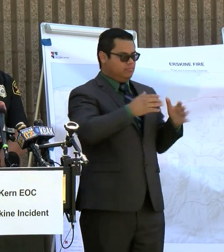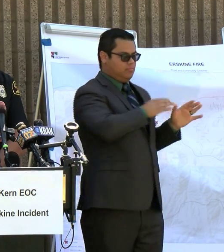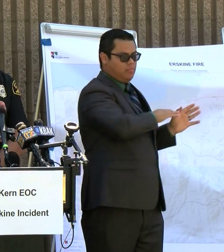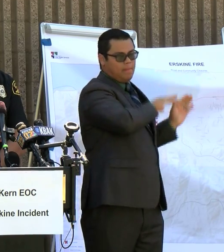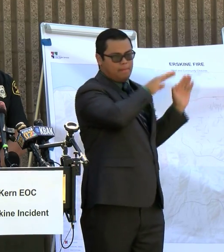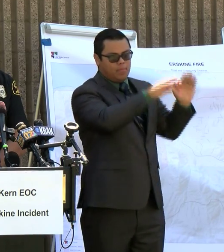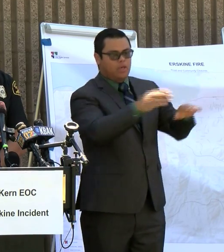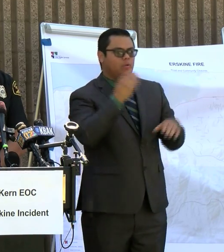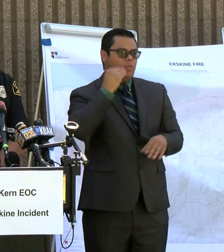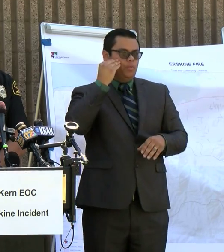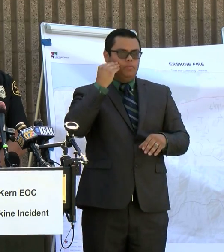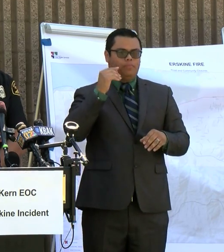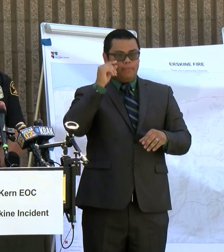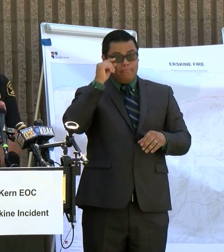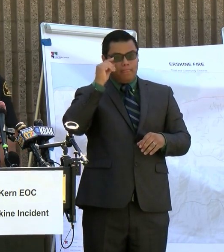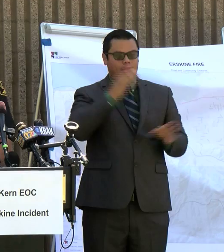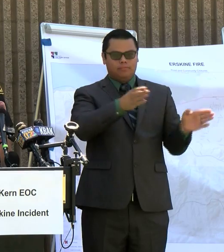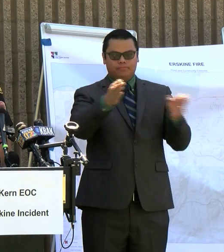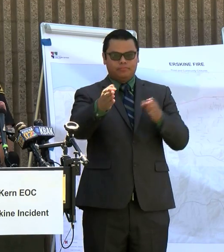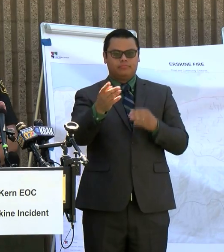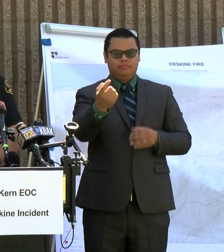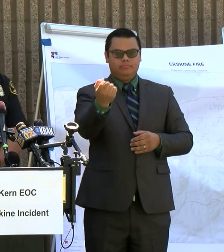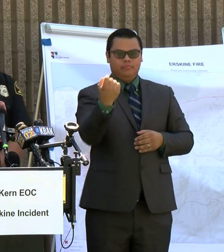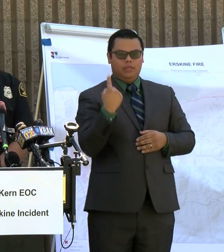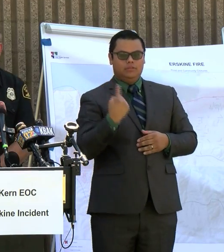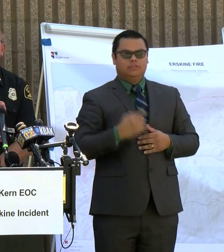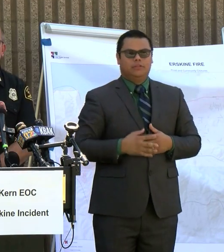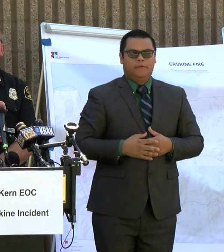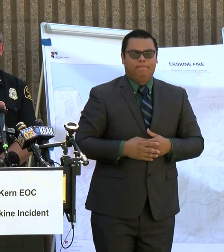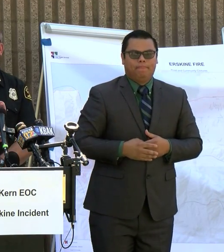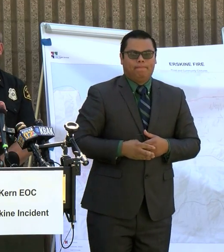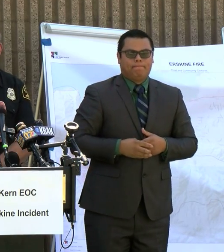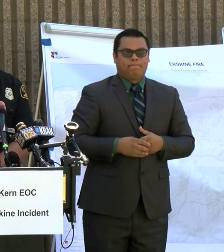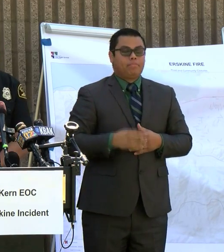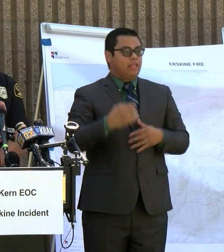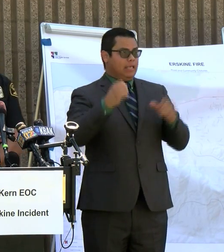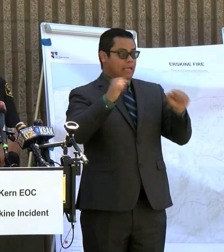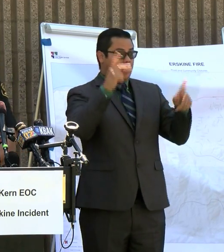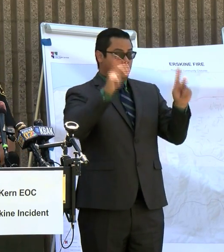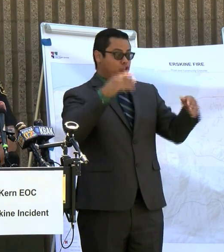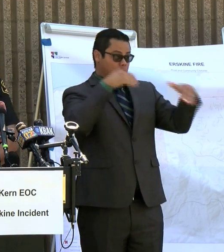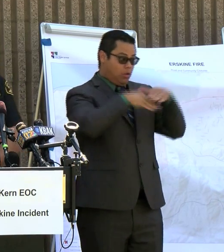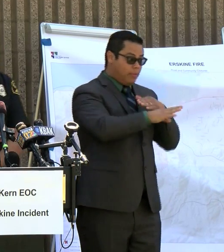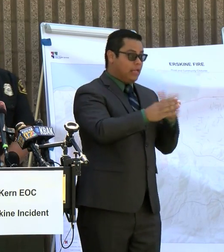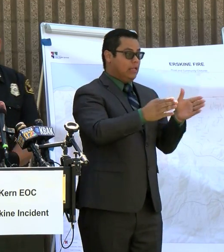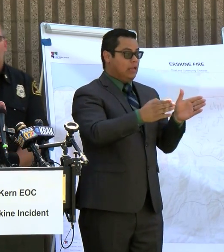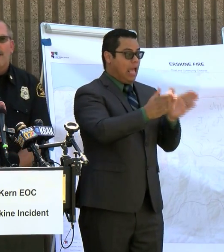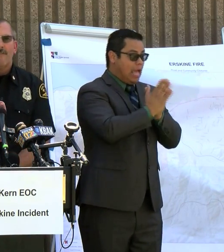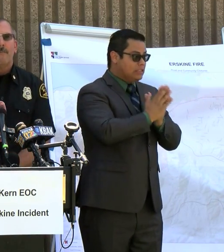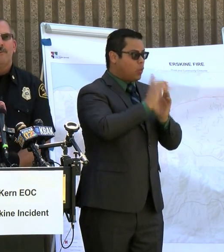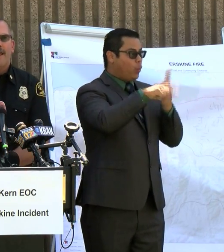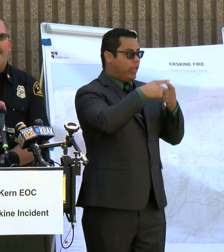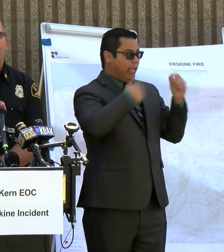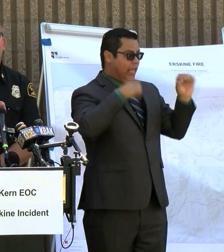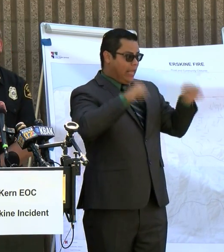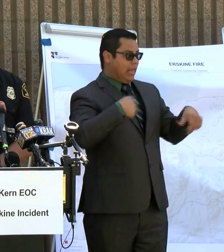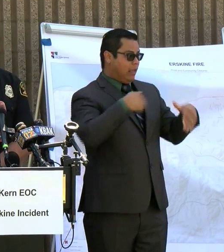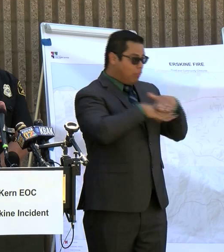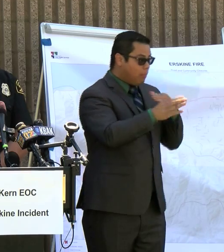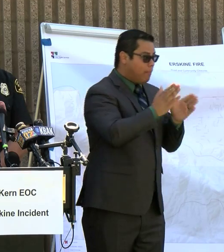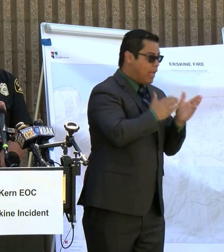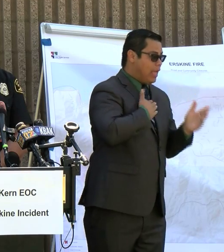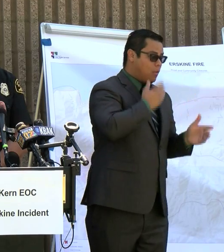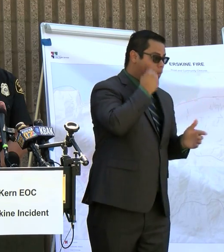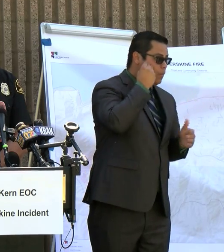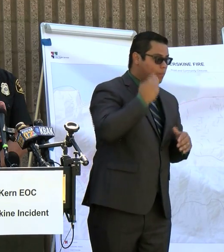recovery process. So someone could go to the assessment center and find out, yes, when I could go back to my house? We'll have a planned